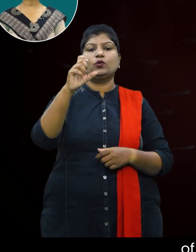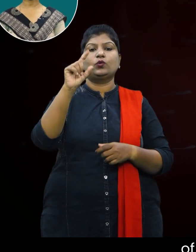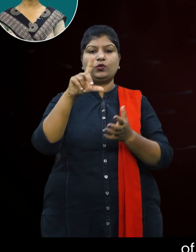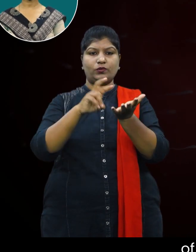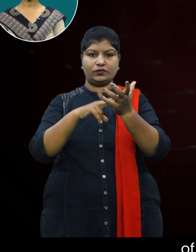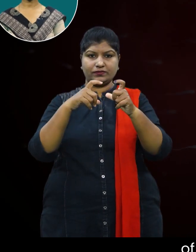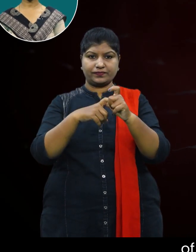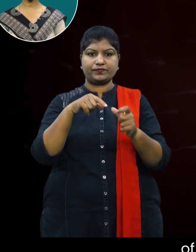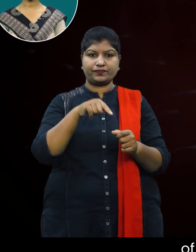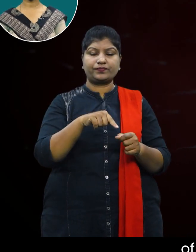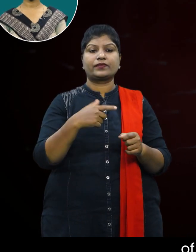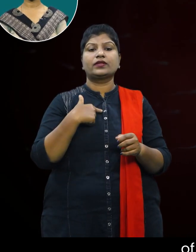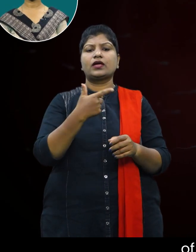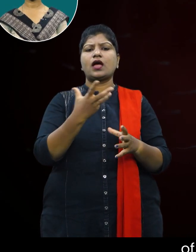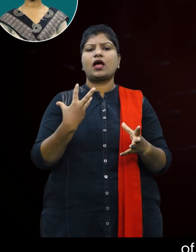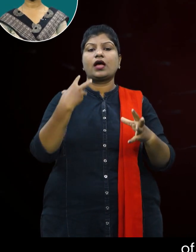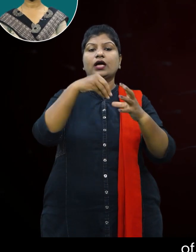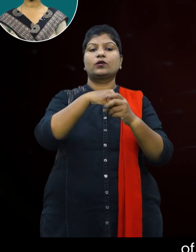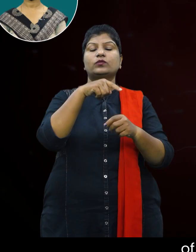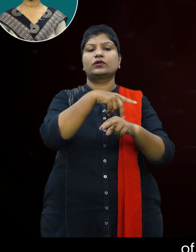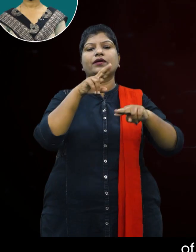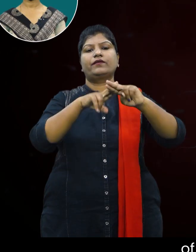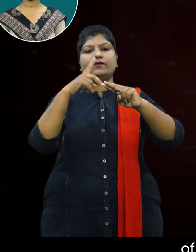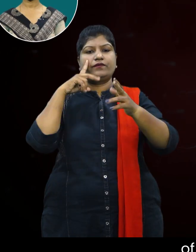of the Finn Dorset sheep.